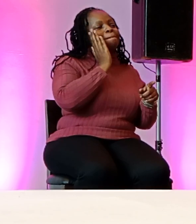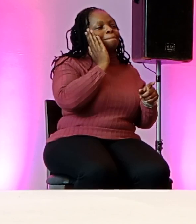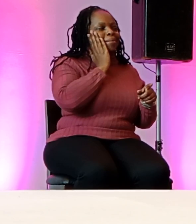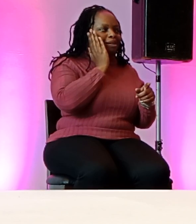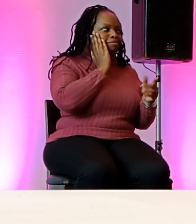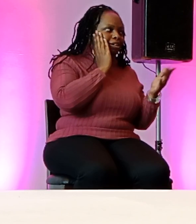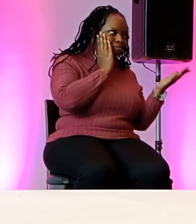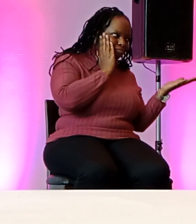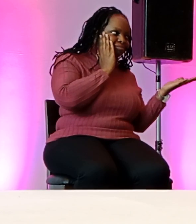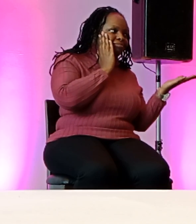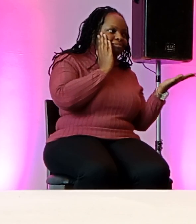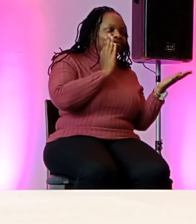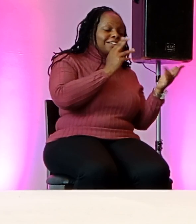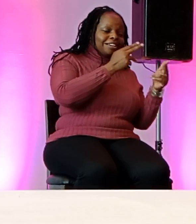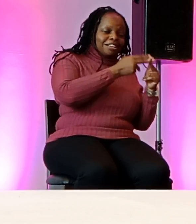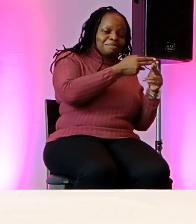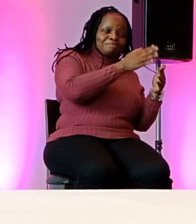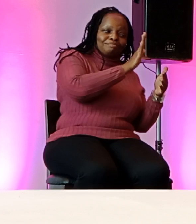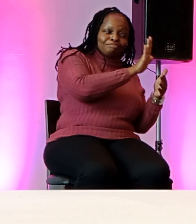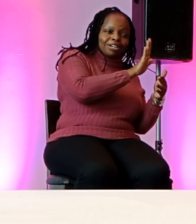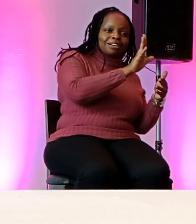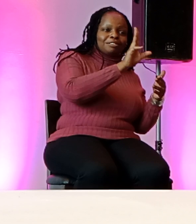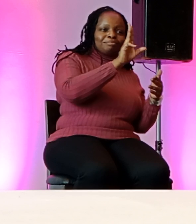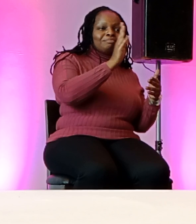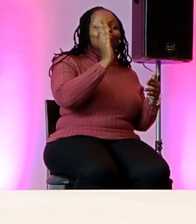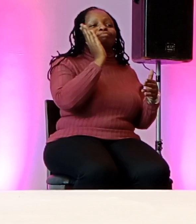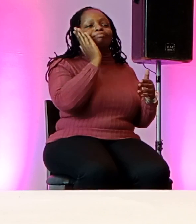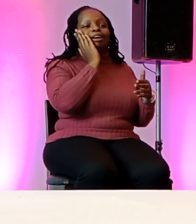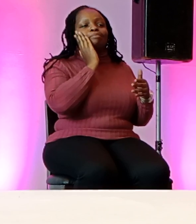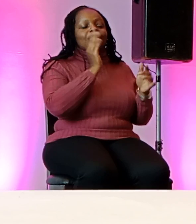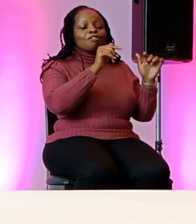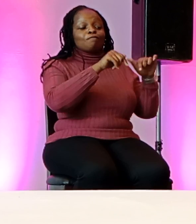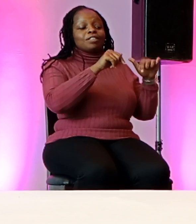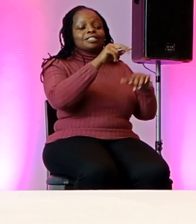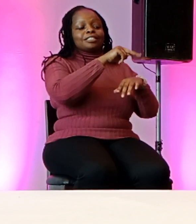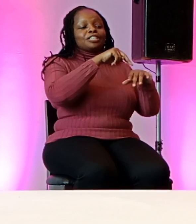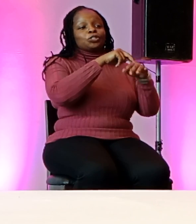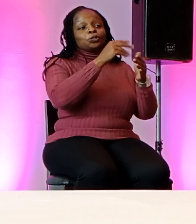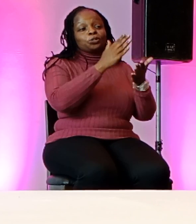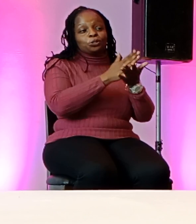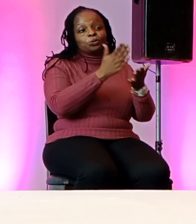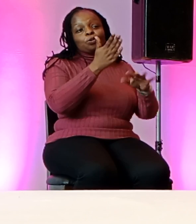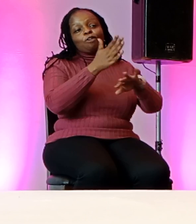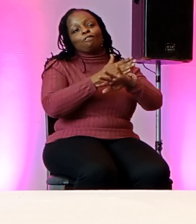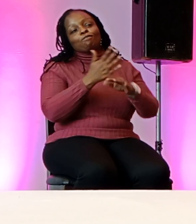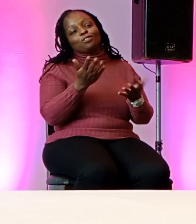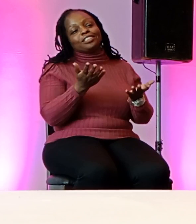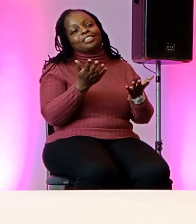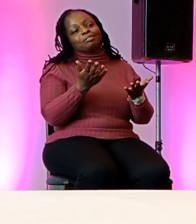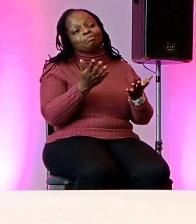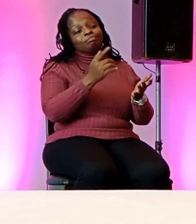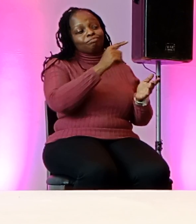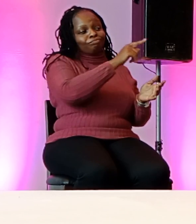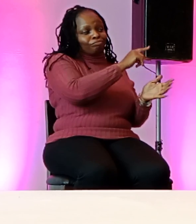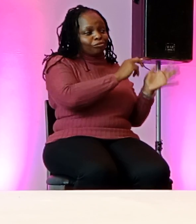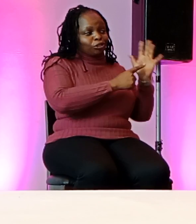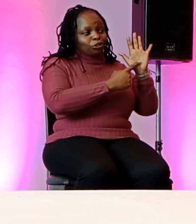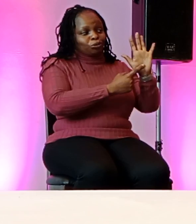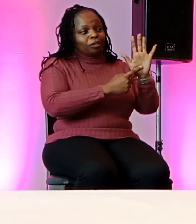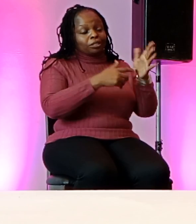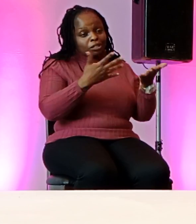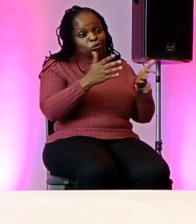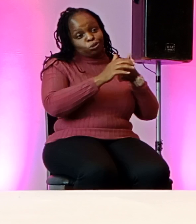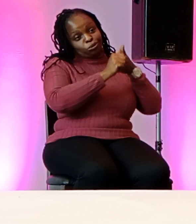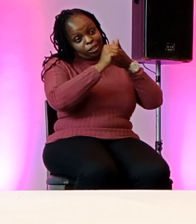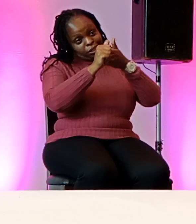And she is mother of this nation. Am I right or wrong? She has shown us how to lead.